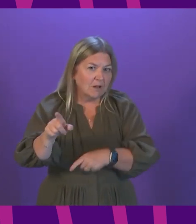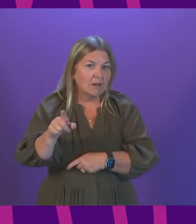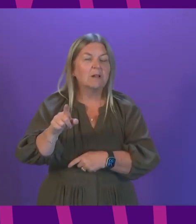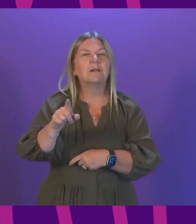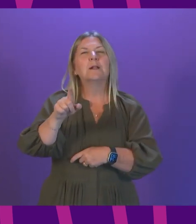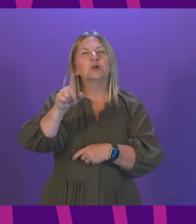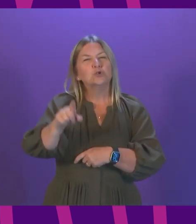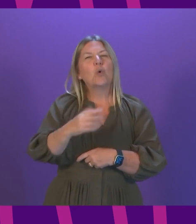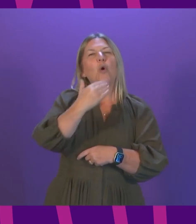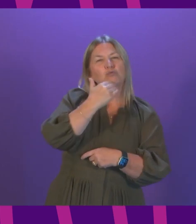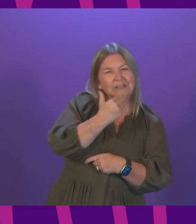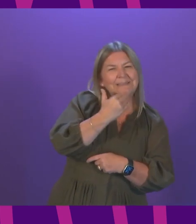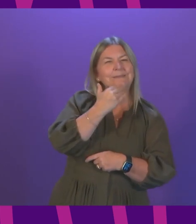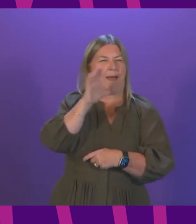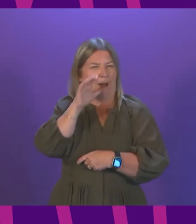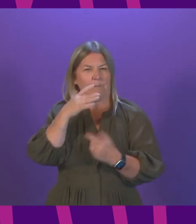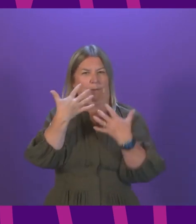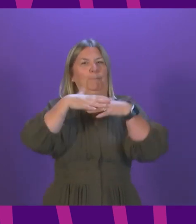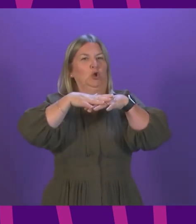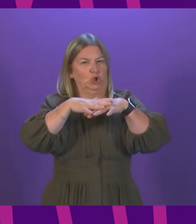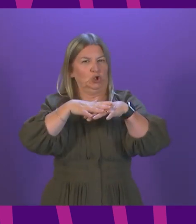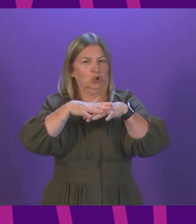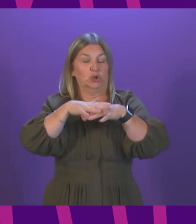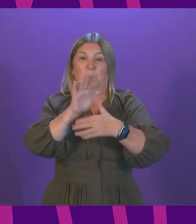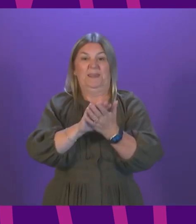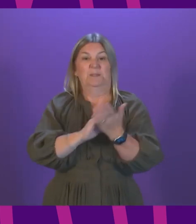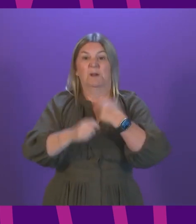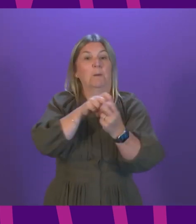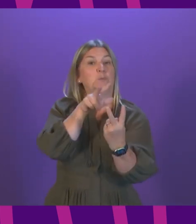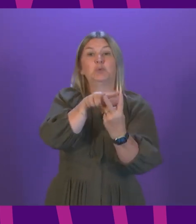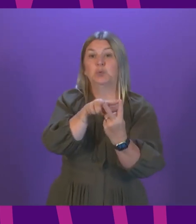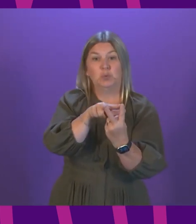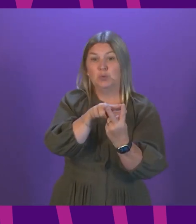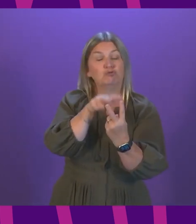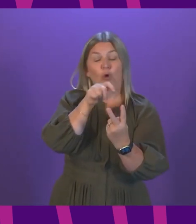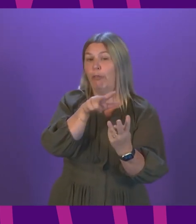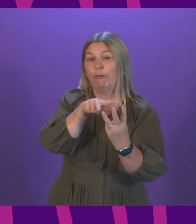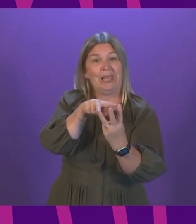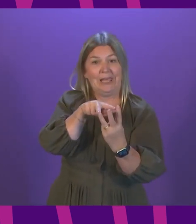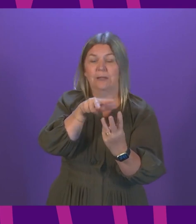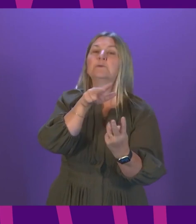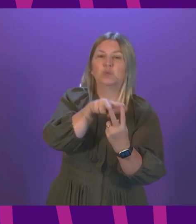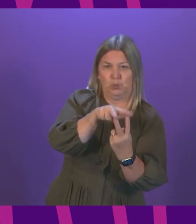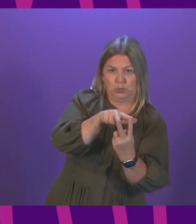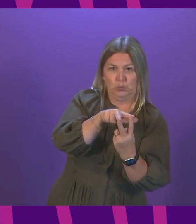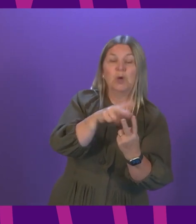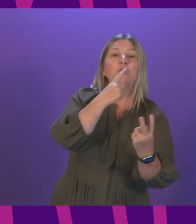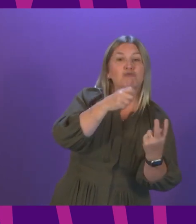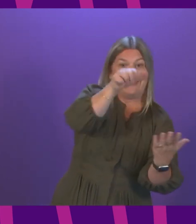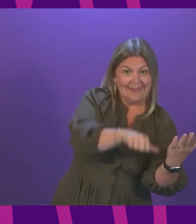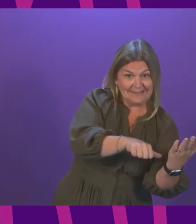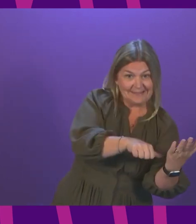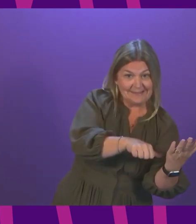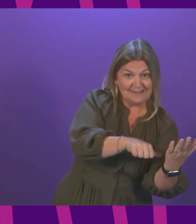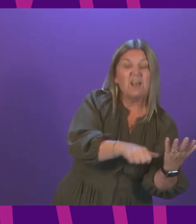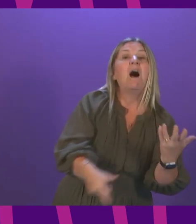merged so that there will, from the 4th October, only be two categories of country, those on the red list and all other countries.